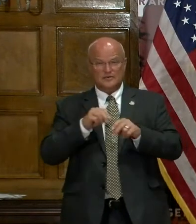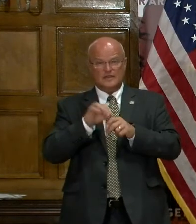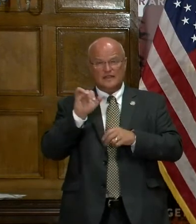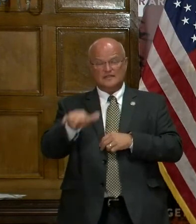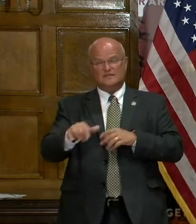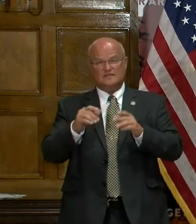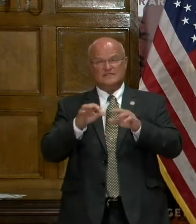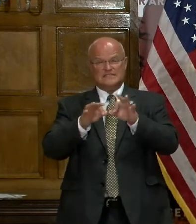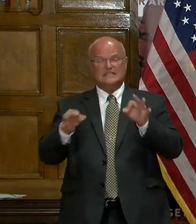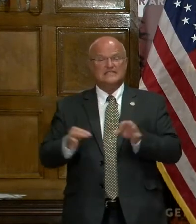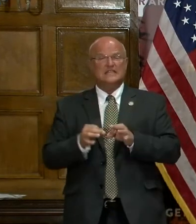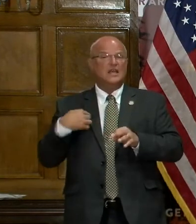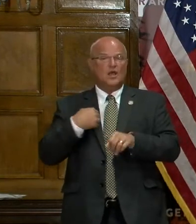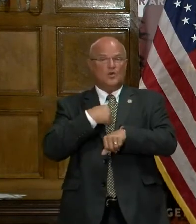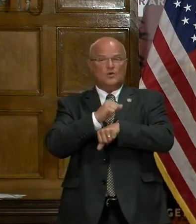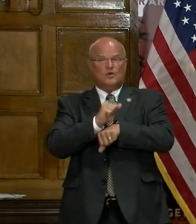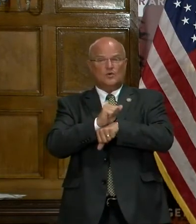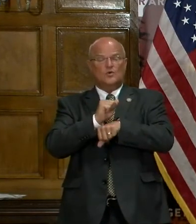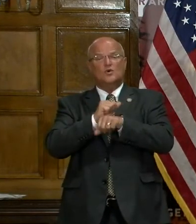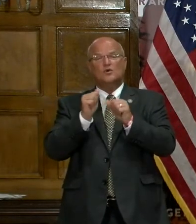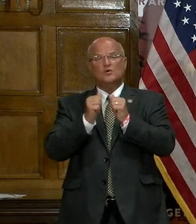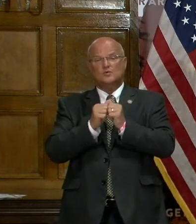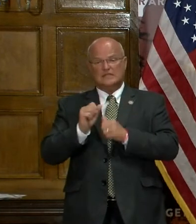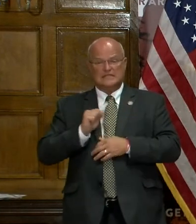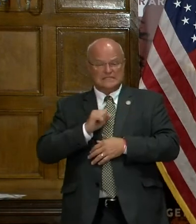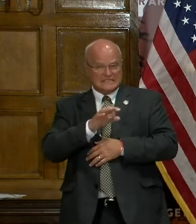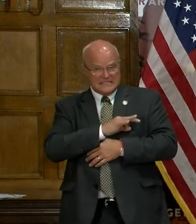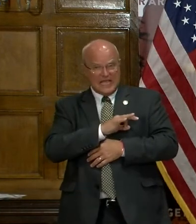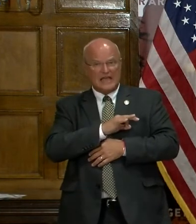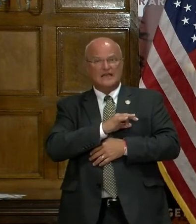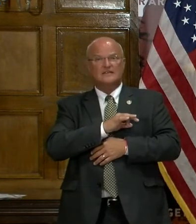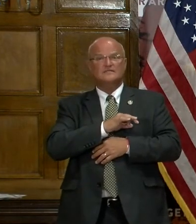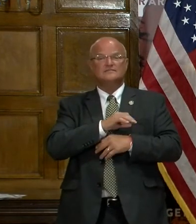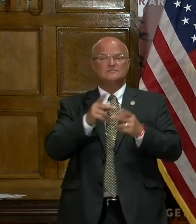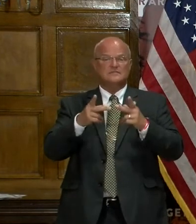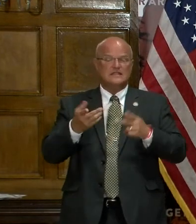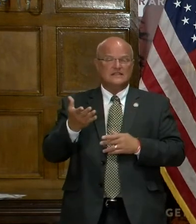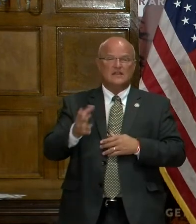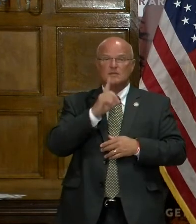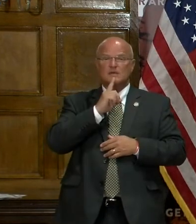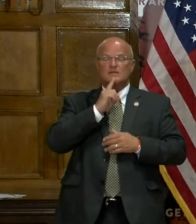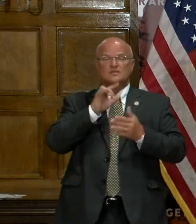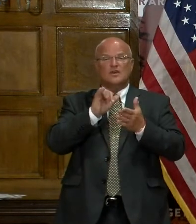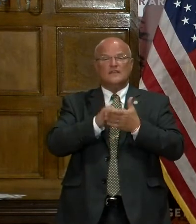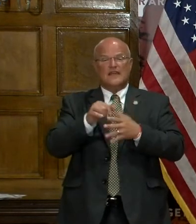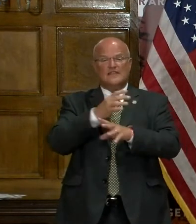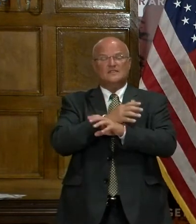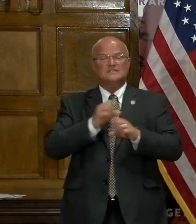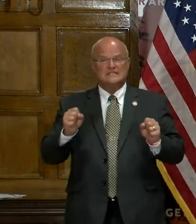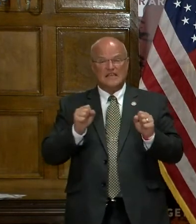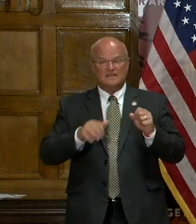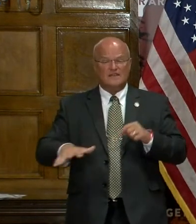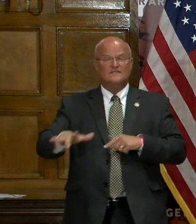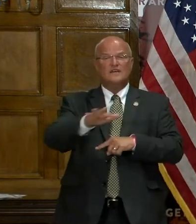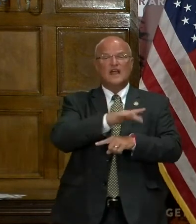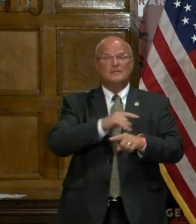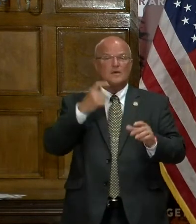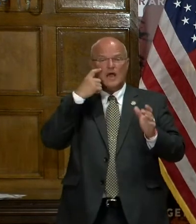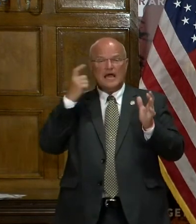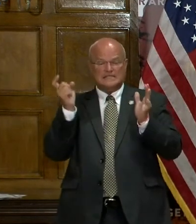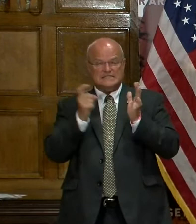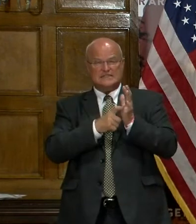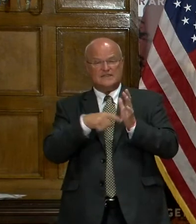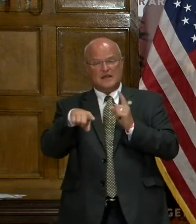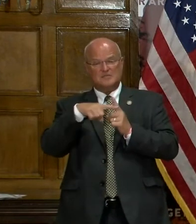have worked on the staff and the facilities there to make sure they're a safe environment, and if we identify